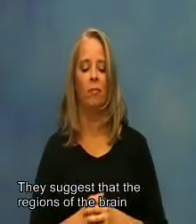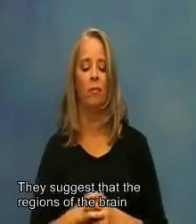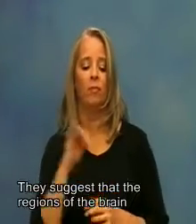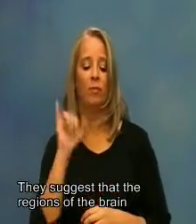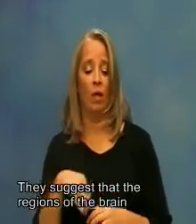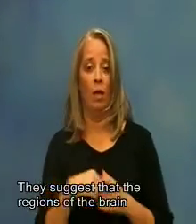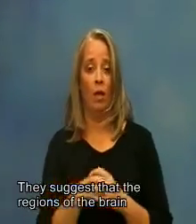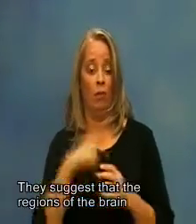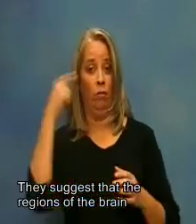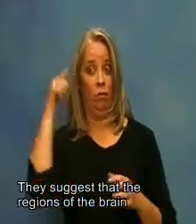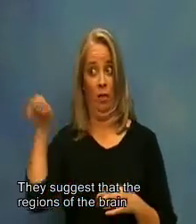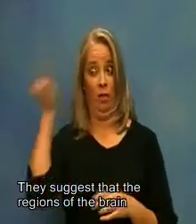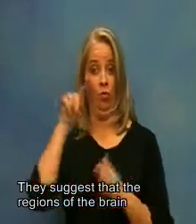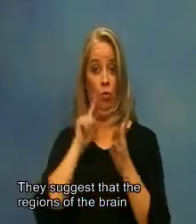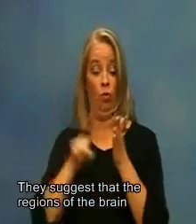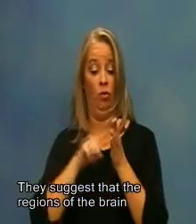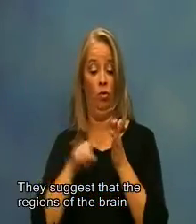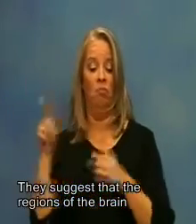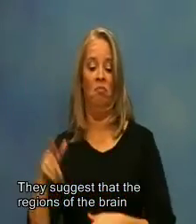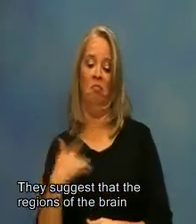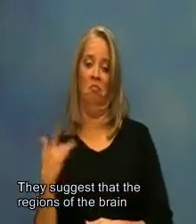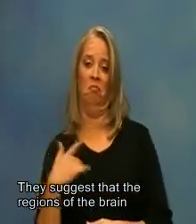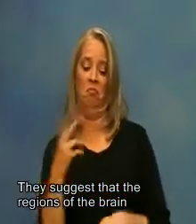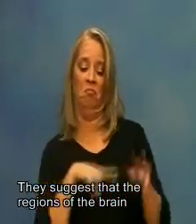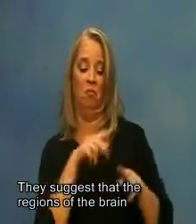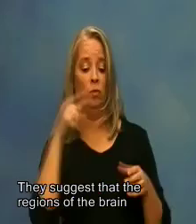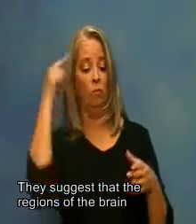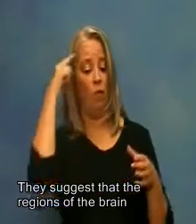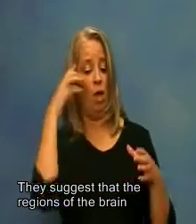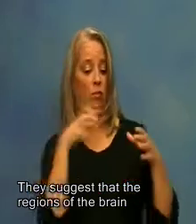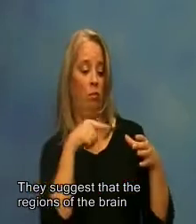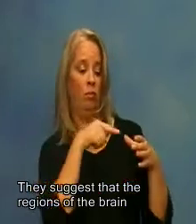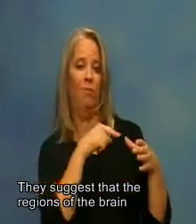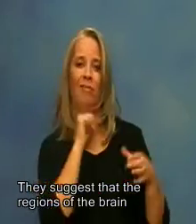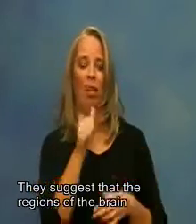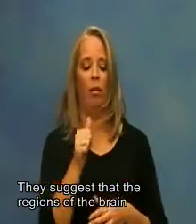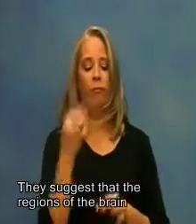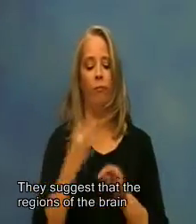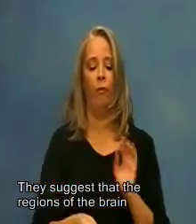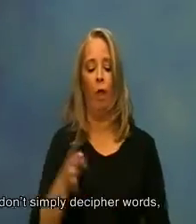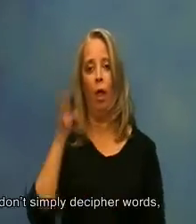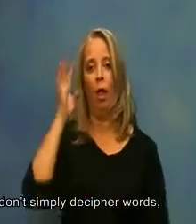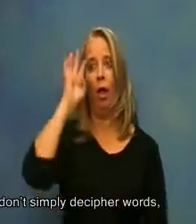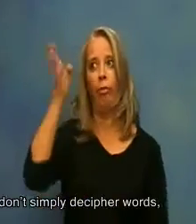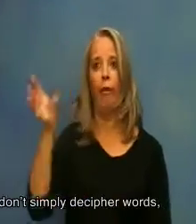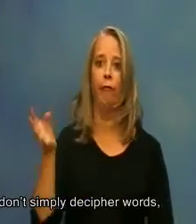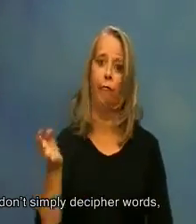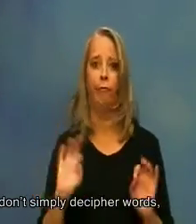They suggest that the regions of the brain don't simply